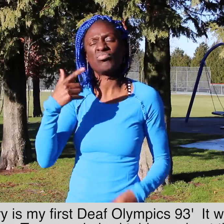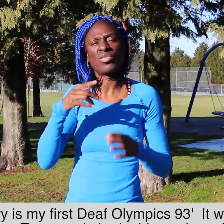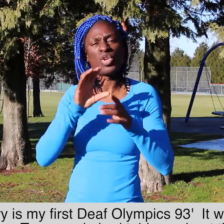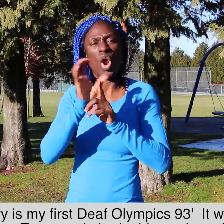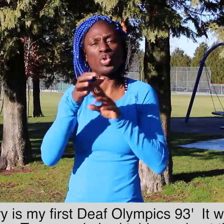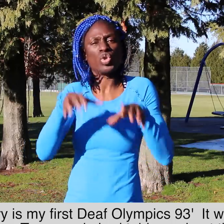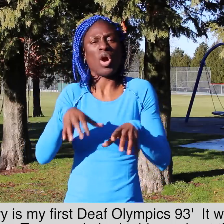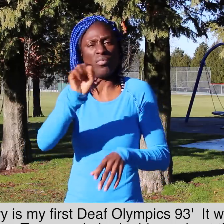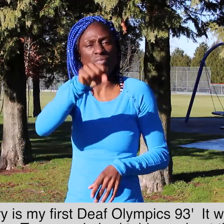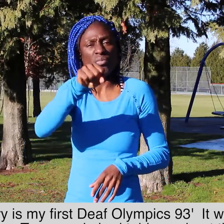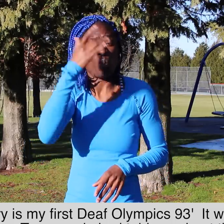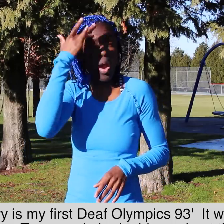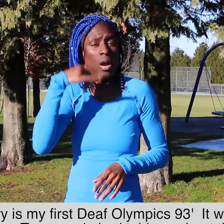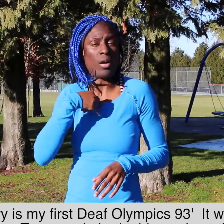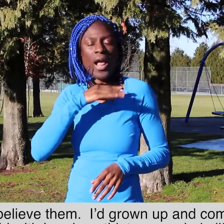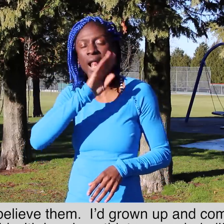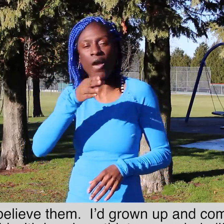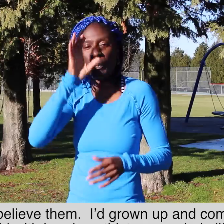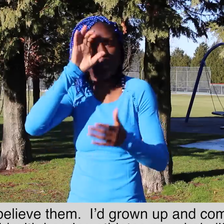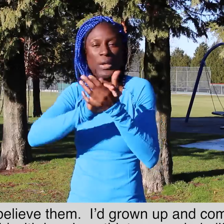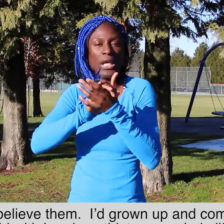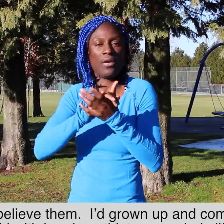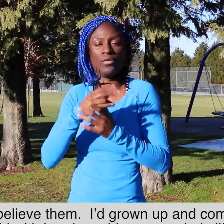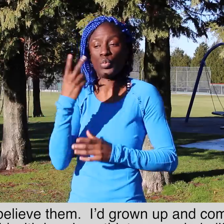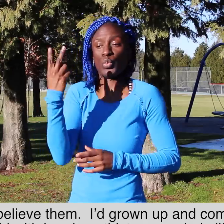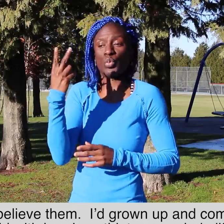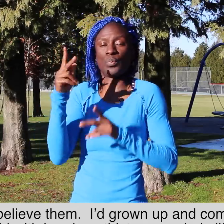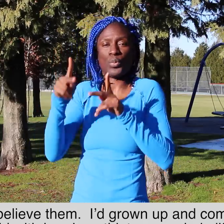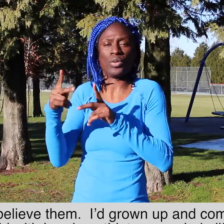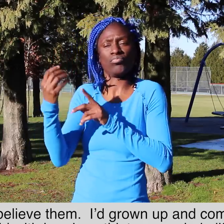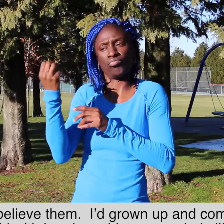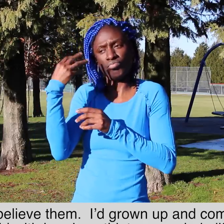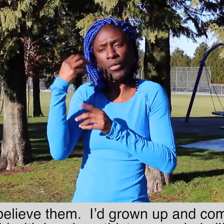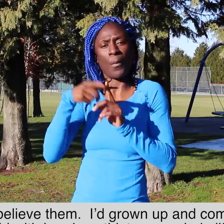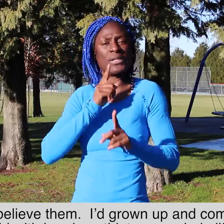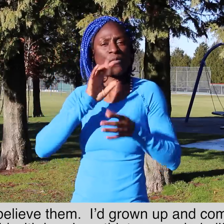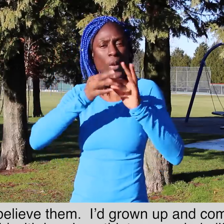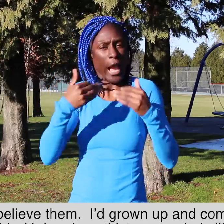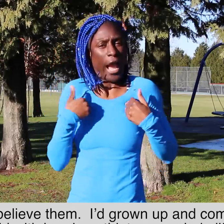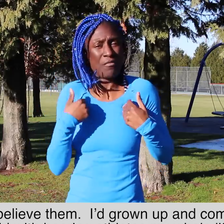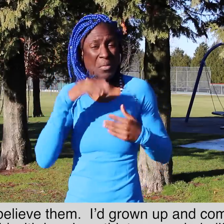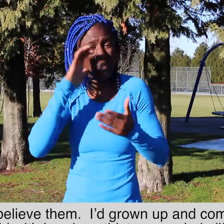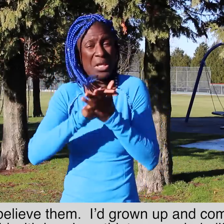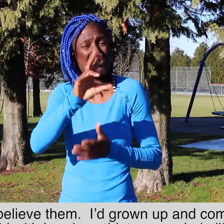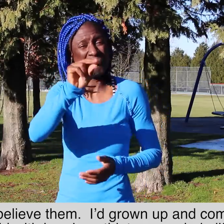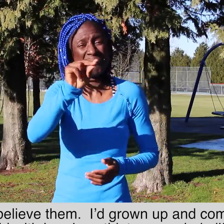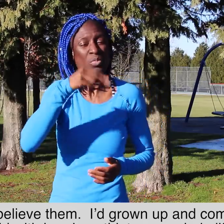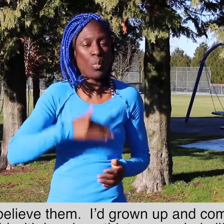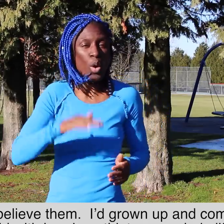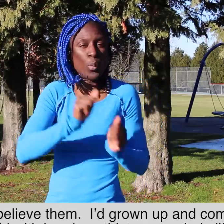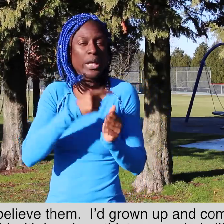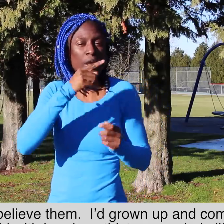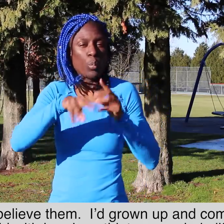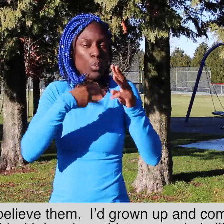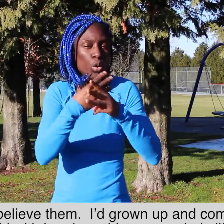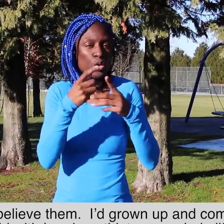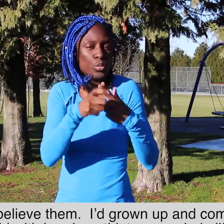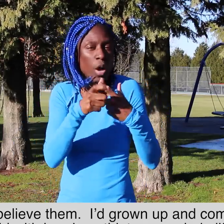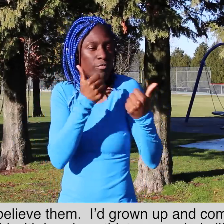93. Well, I look back on that, and it was a real culture shock for me. There were two people who told me about the Olympics, and I didn't believe them. I had grown